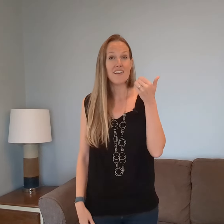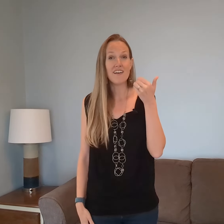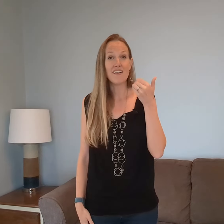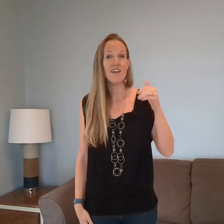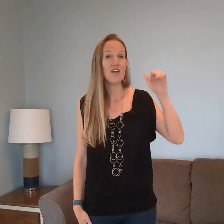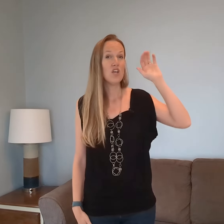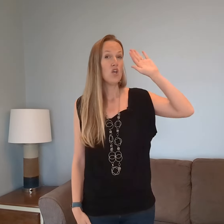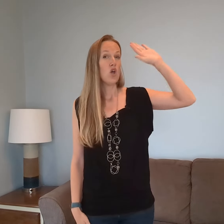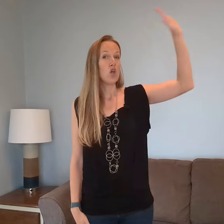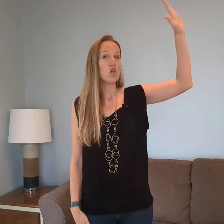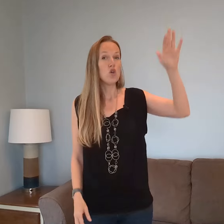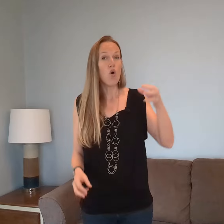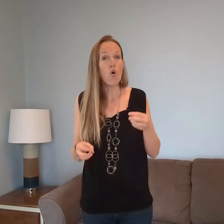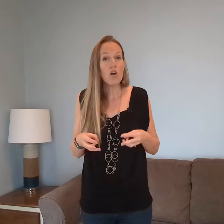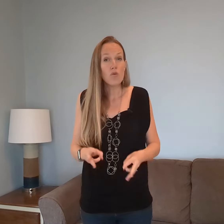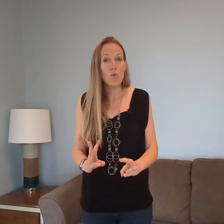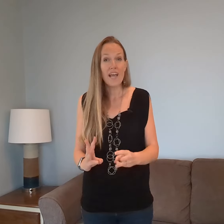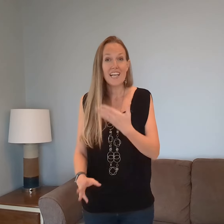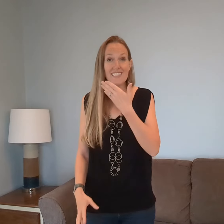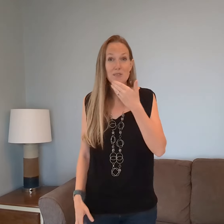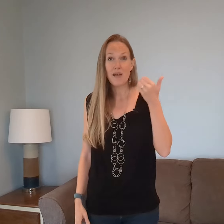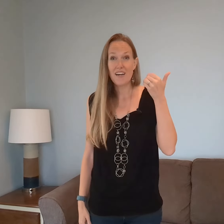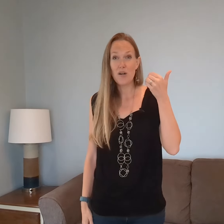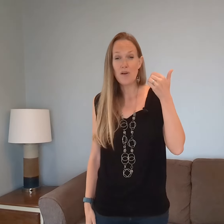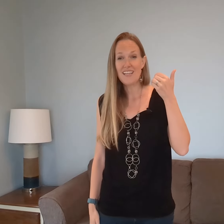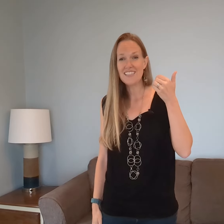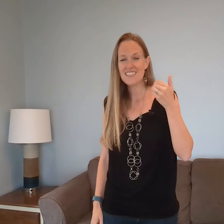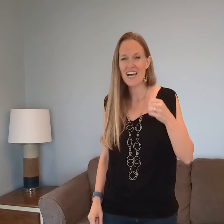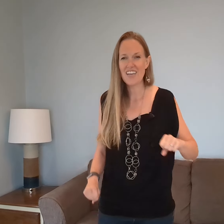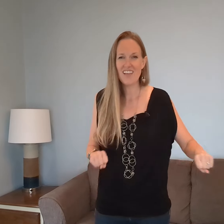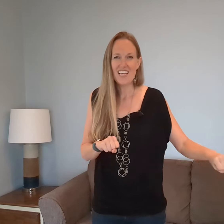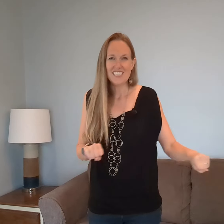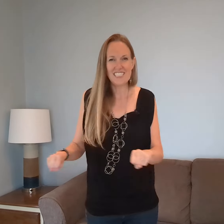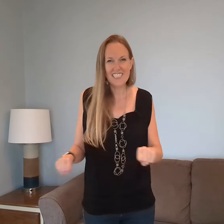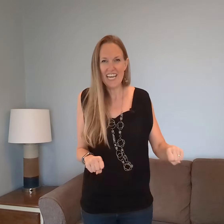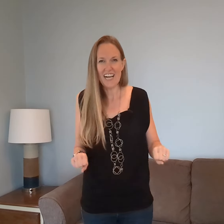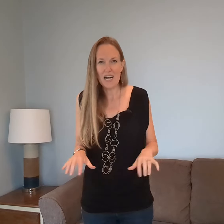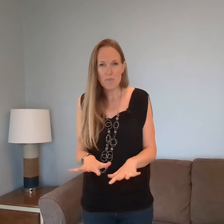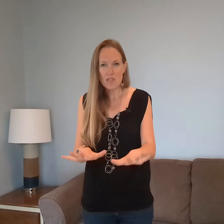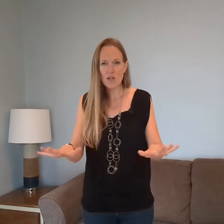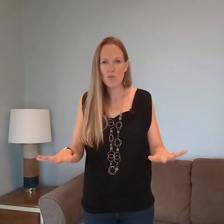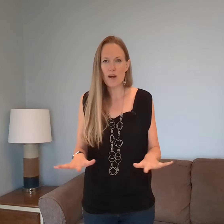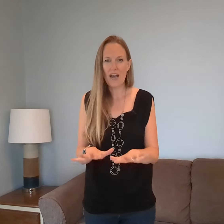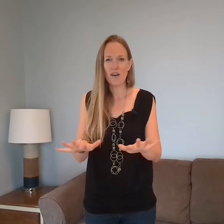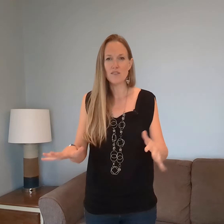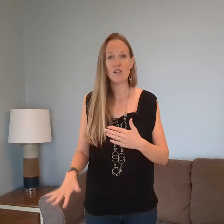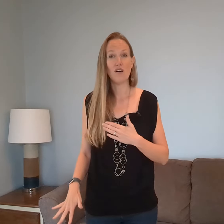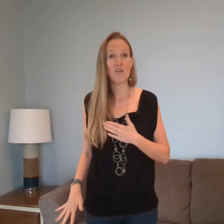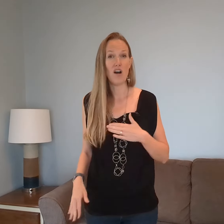better. Your way is better. One last time. Shake up the ground of all